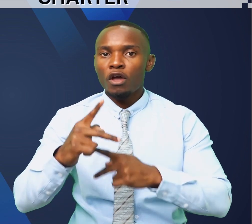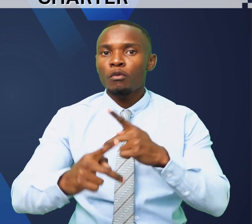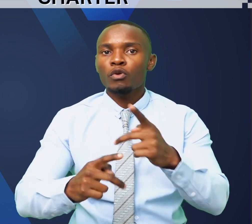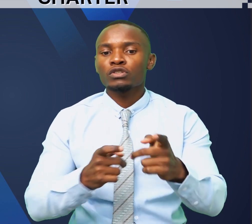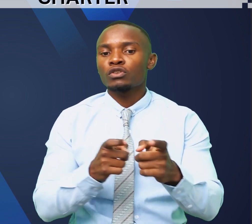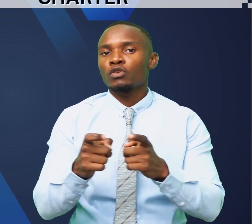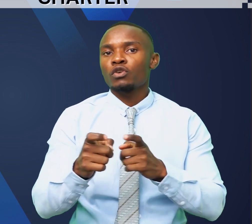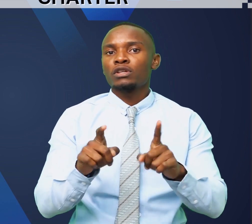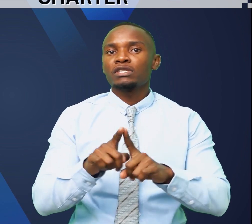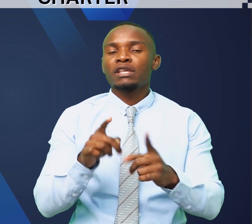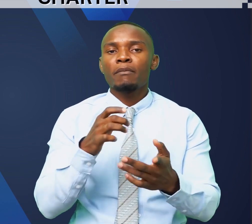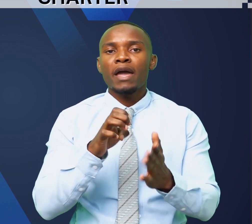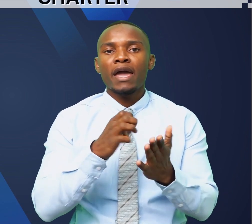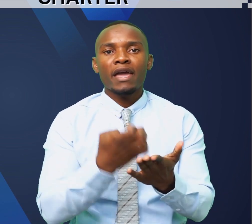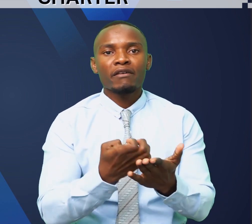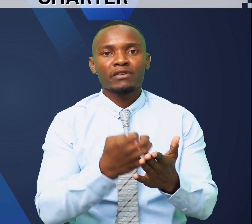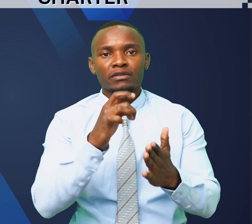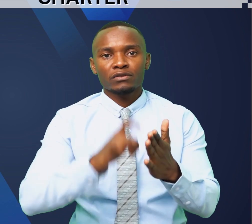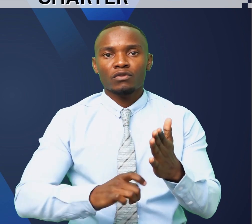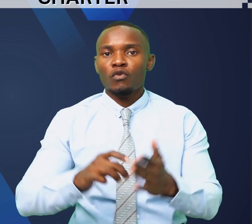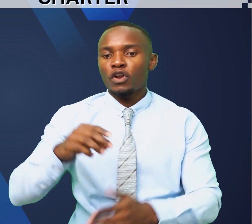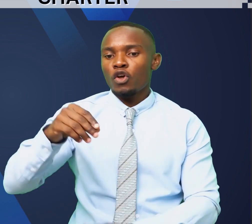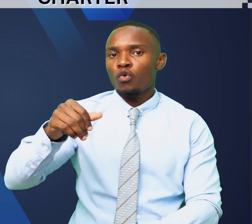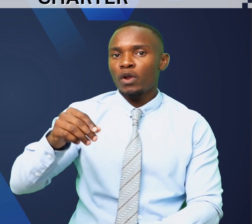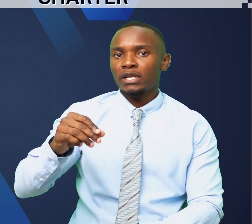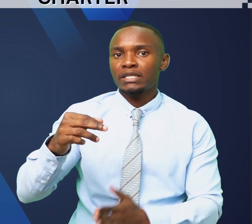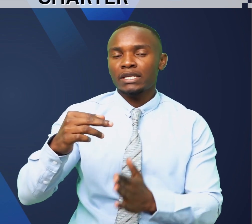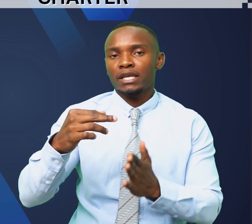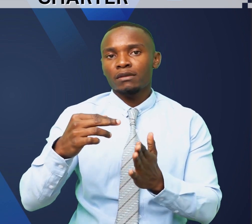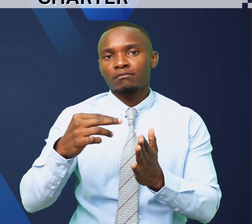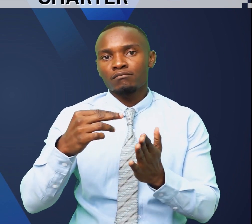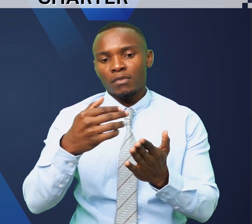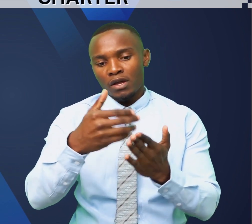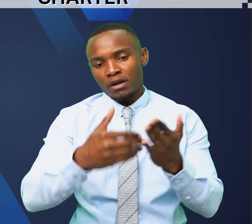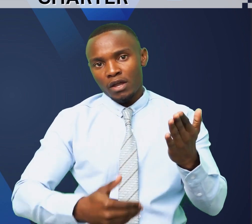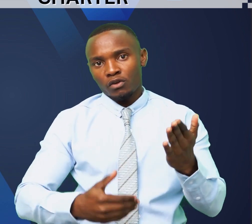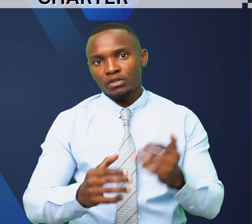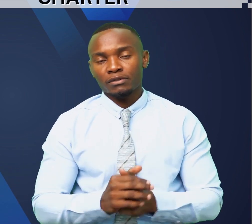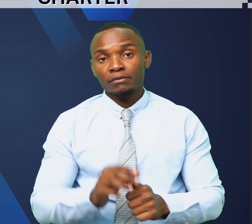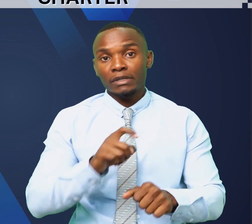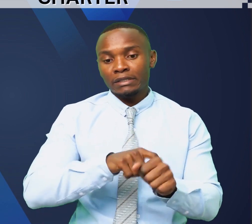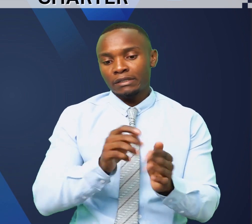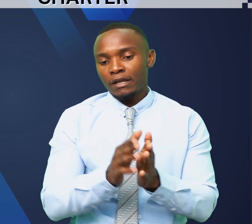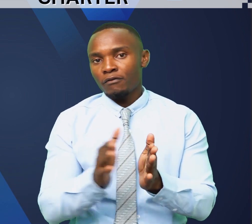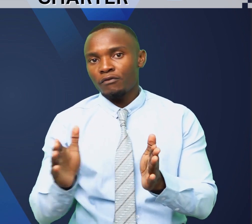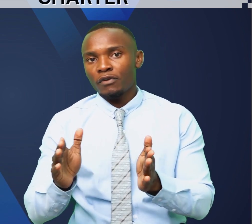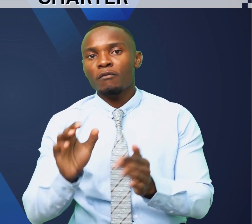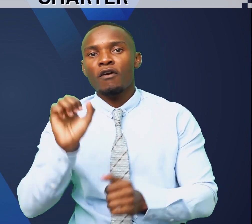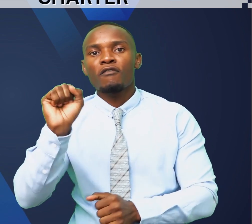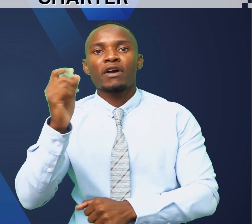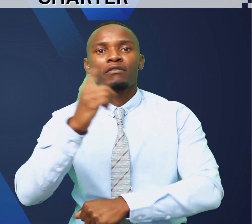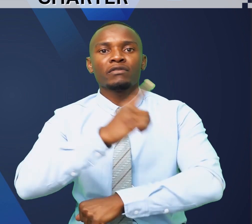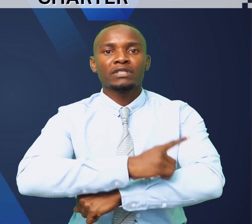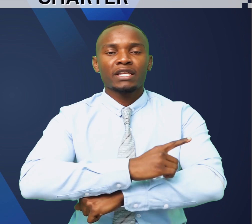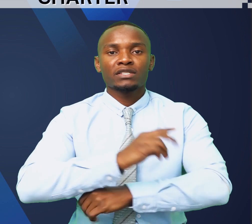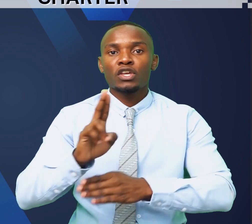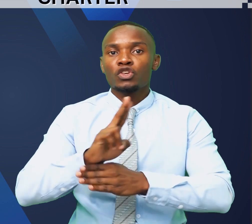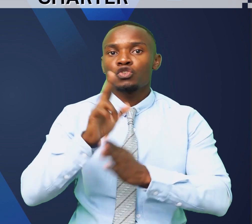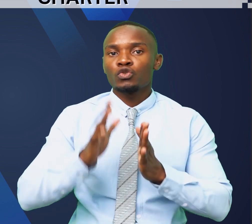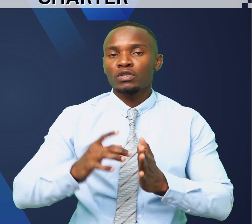and evidence of quality records. Timeline: 5 days. User charges